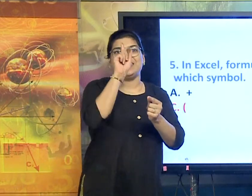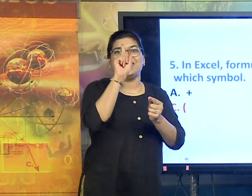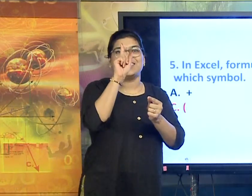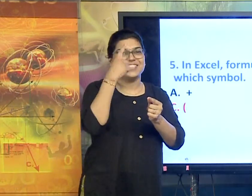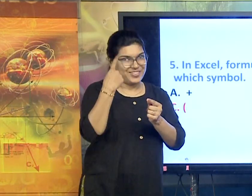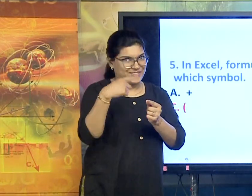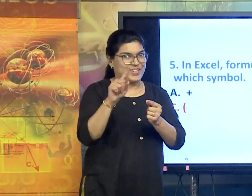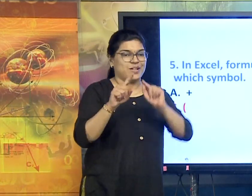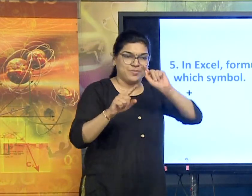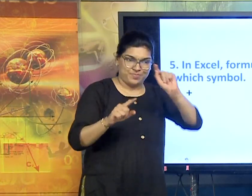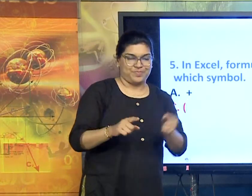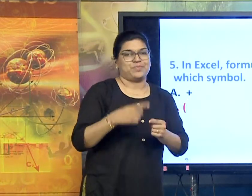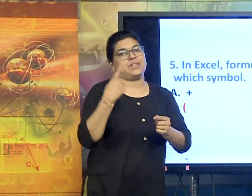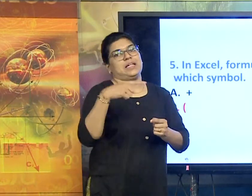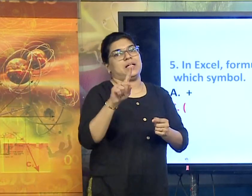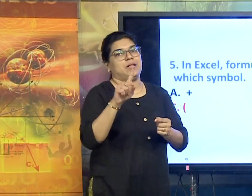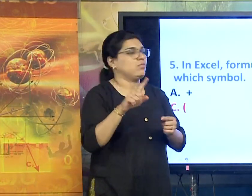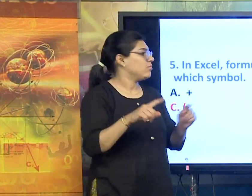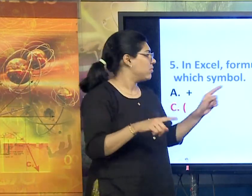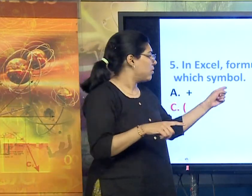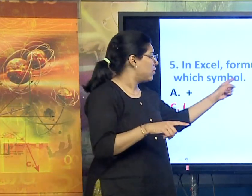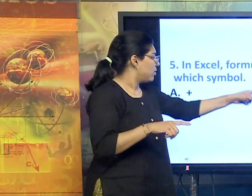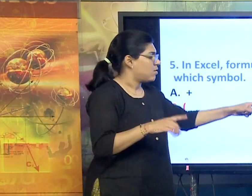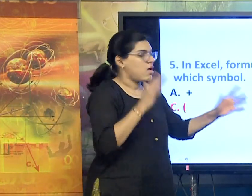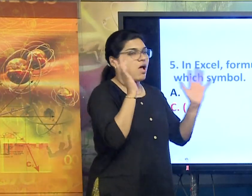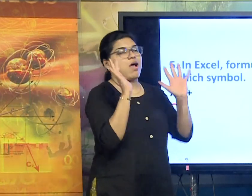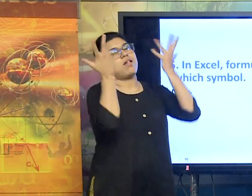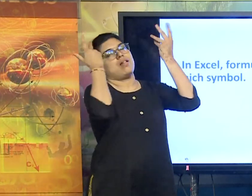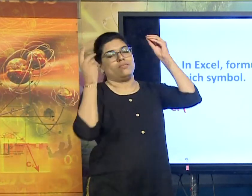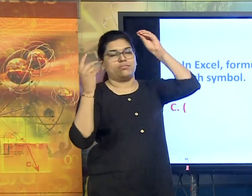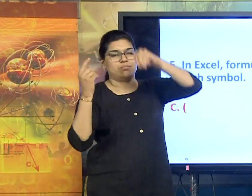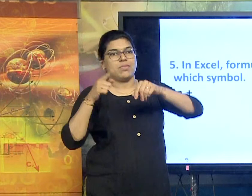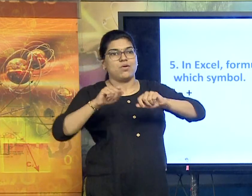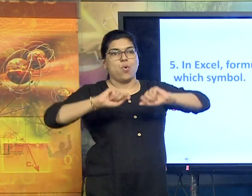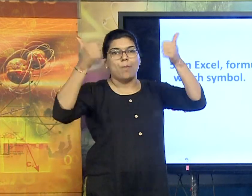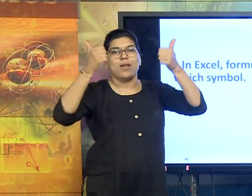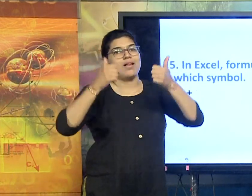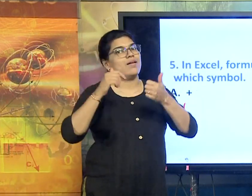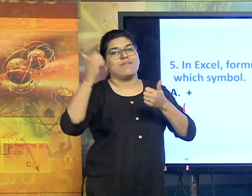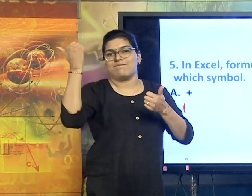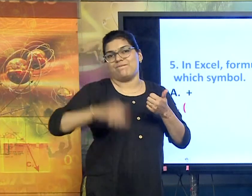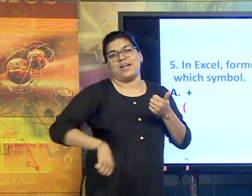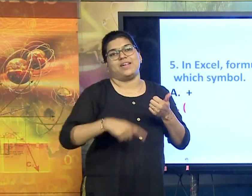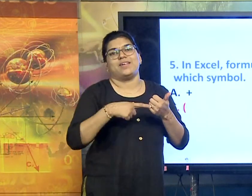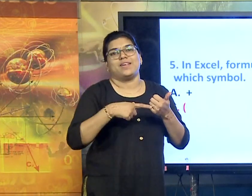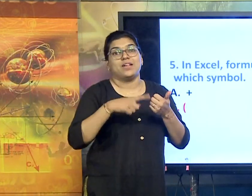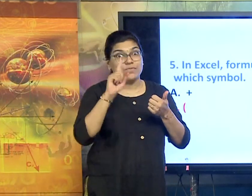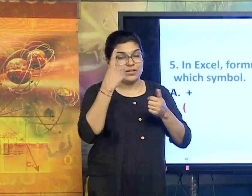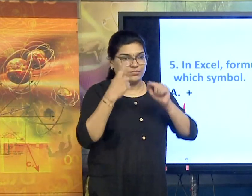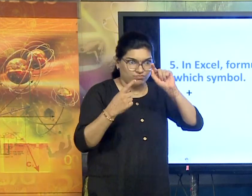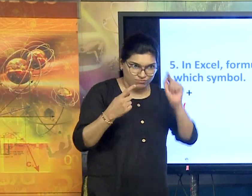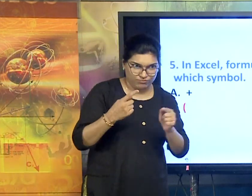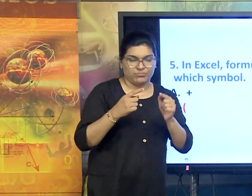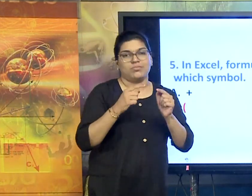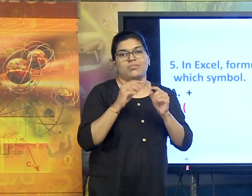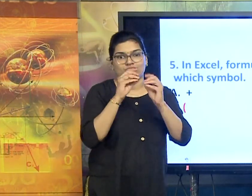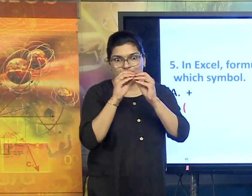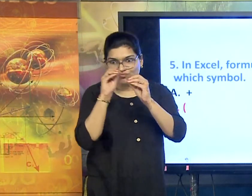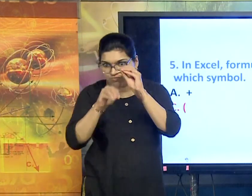start of bracket. This is option C. So this is correct answer. It is not that we put any formula or